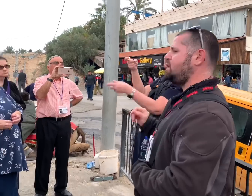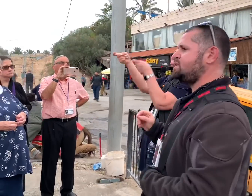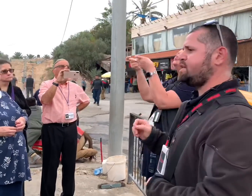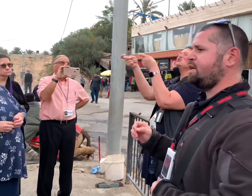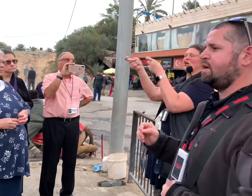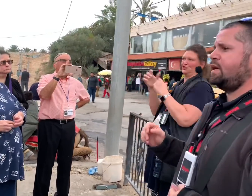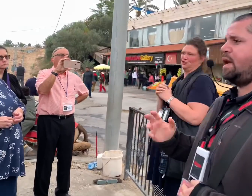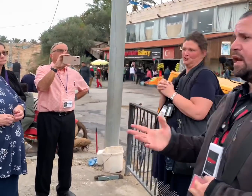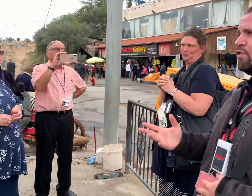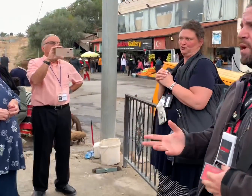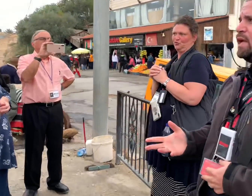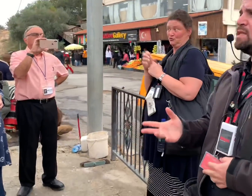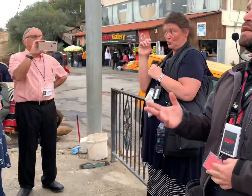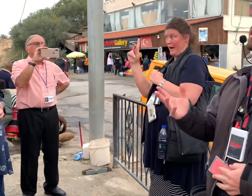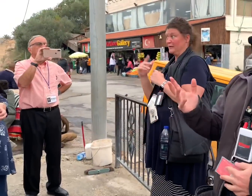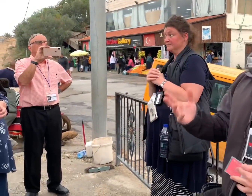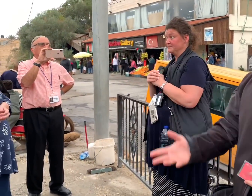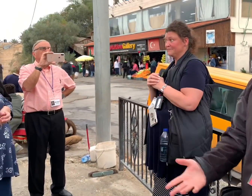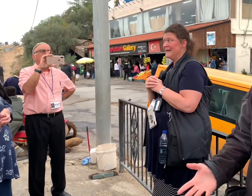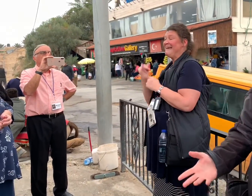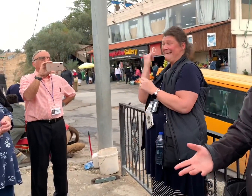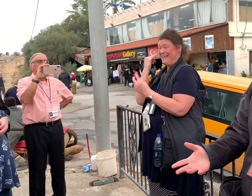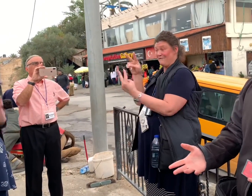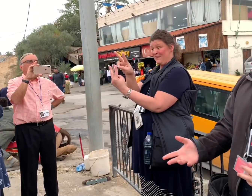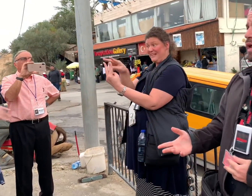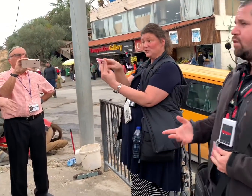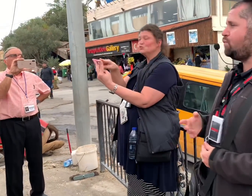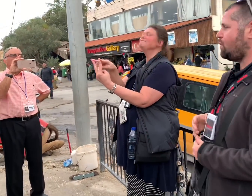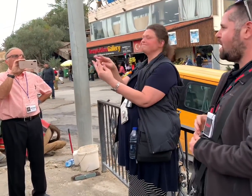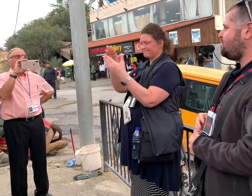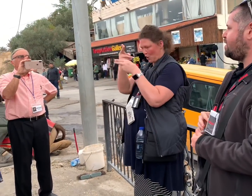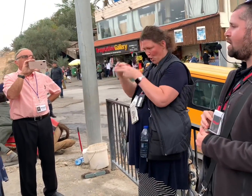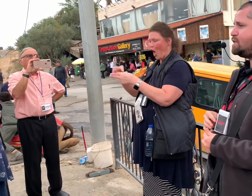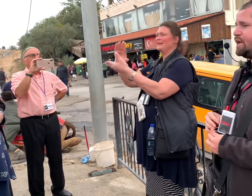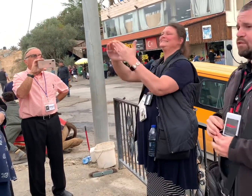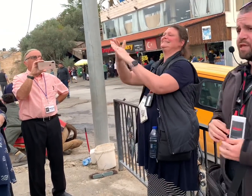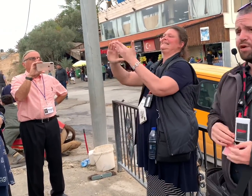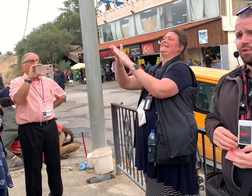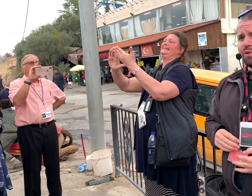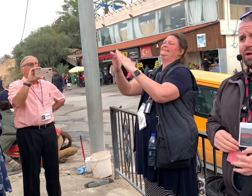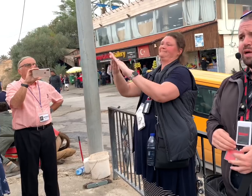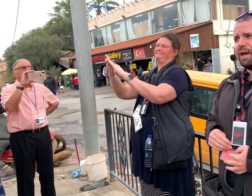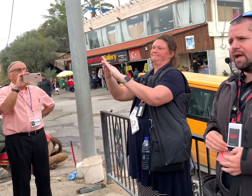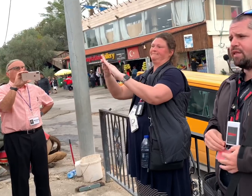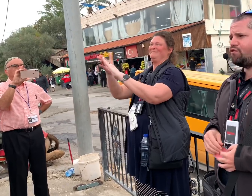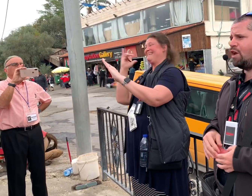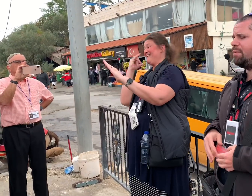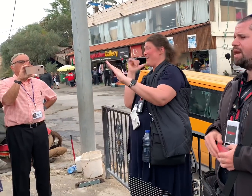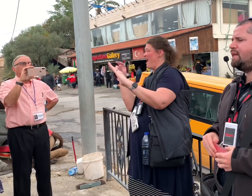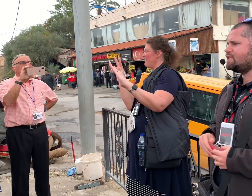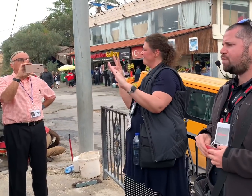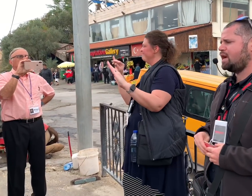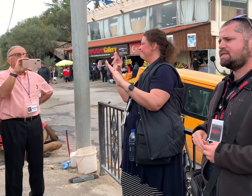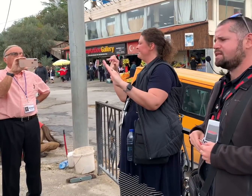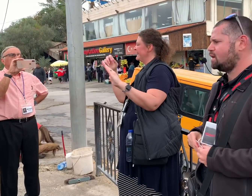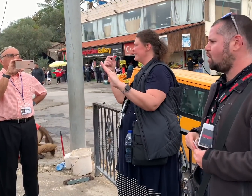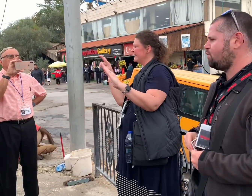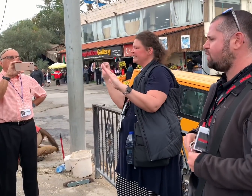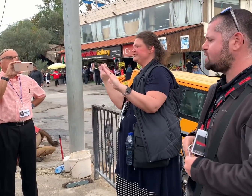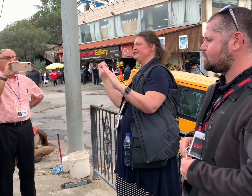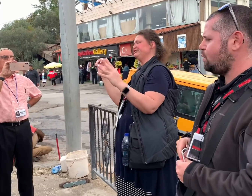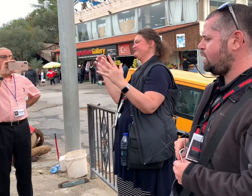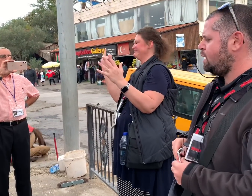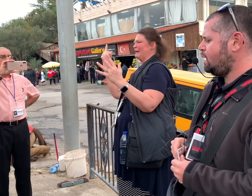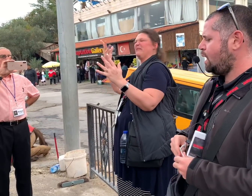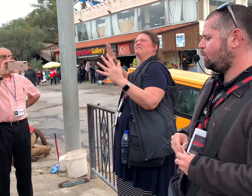3100 BC. And that means a little over than 5,000 years ago. Ladies and gentlemen, this place has a lot